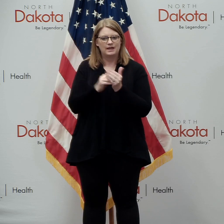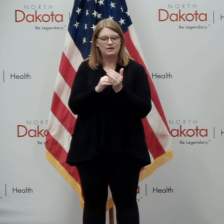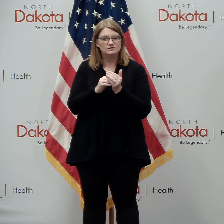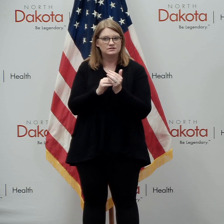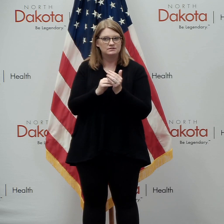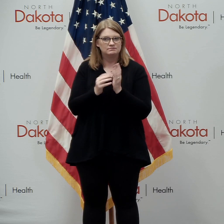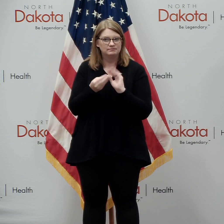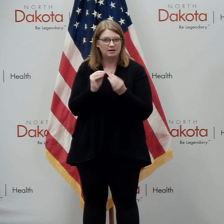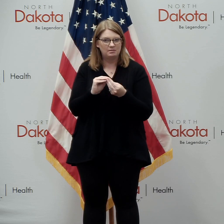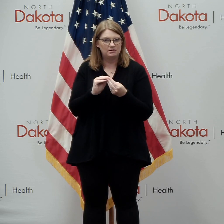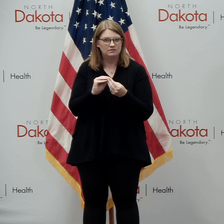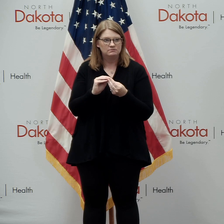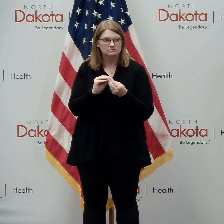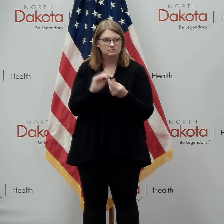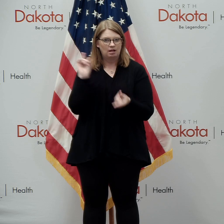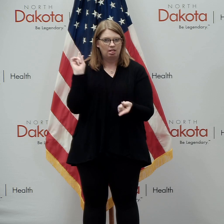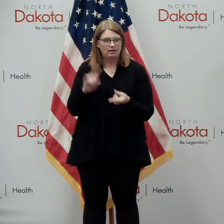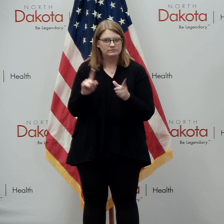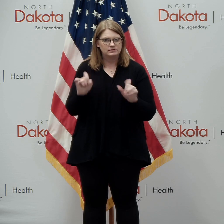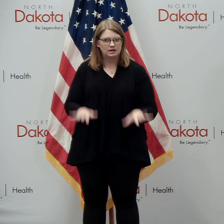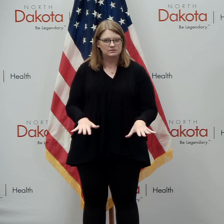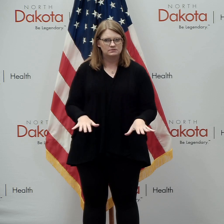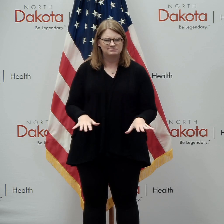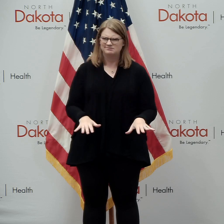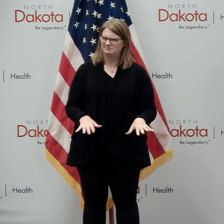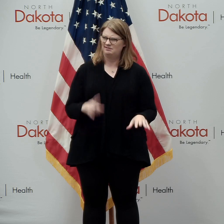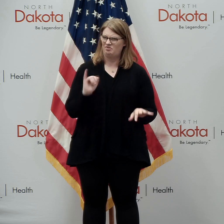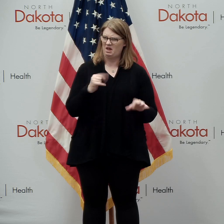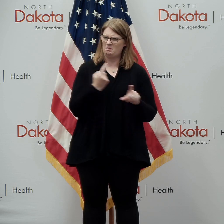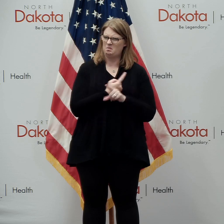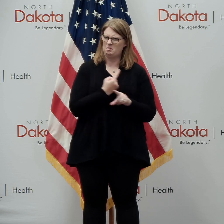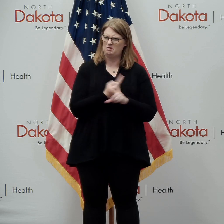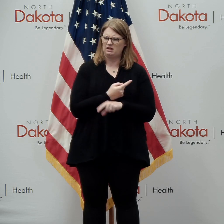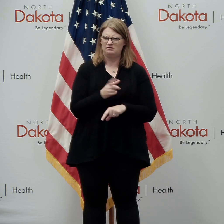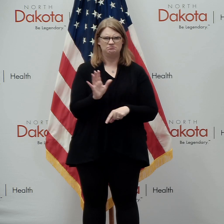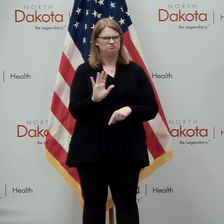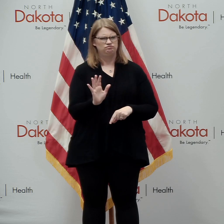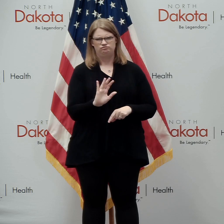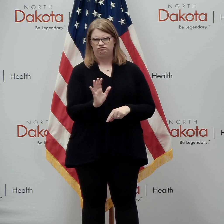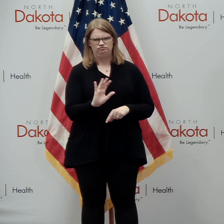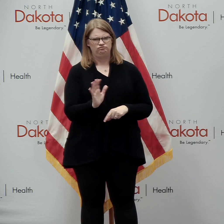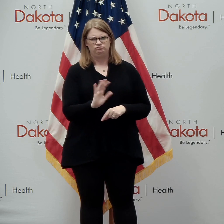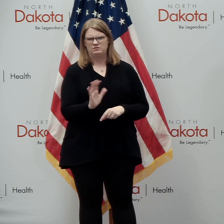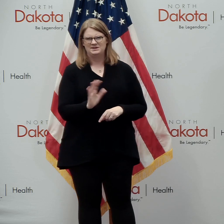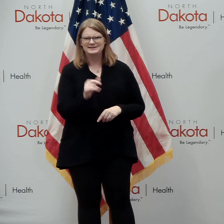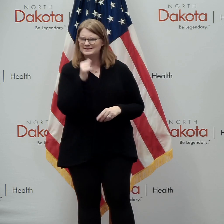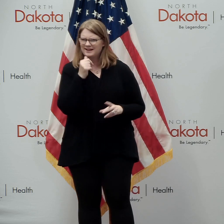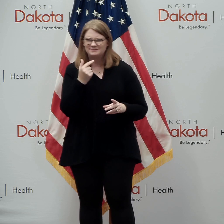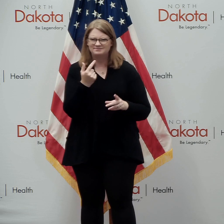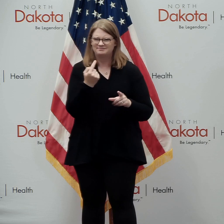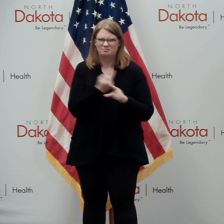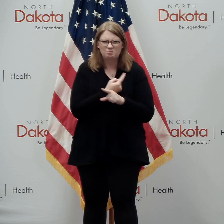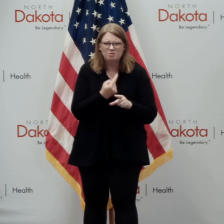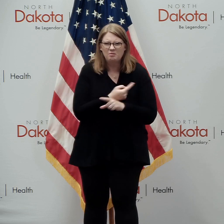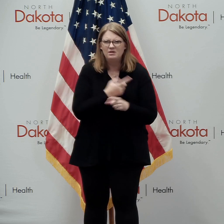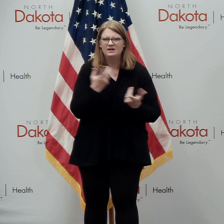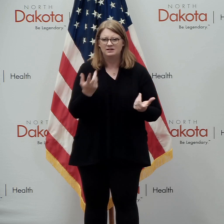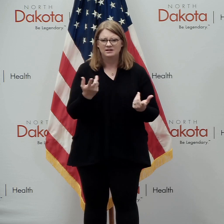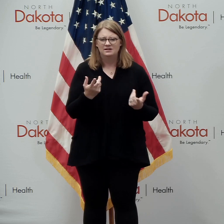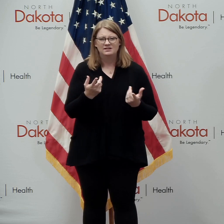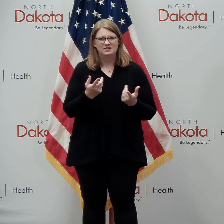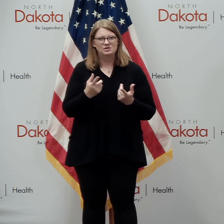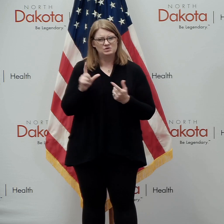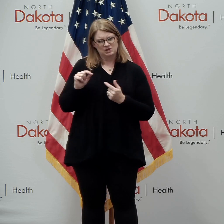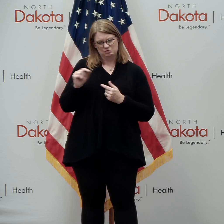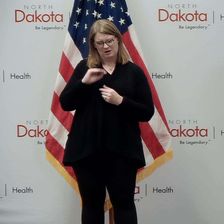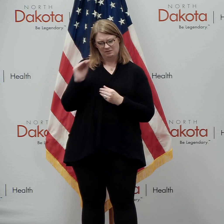less testing, but that's not the right strategy. It's not right for the people that are at risk in our state, the 20% of our people that are vulnerable,